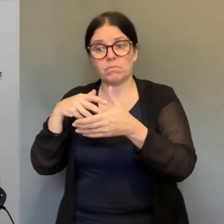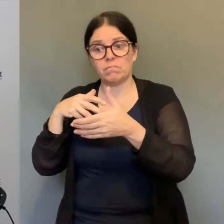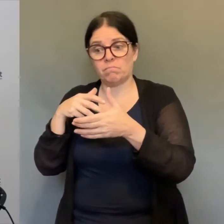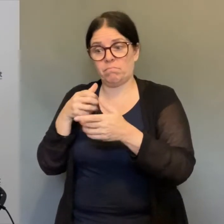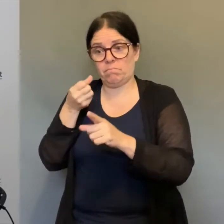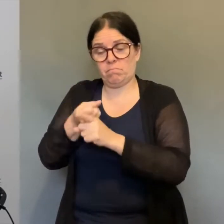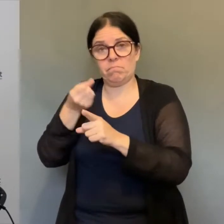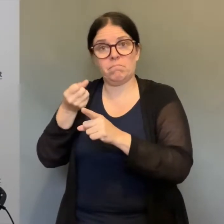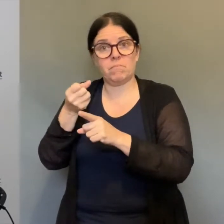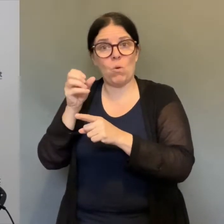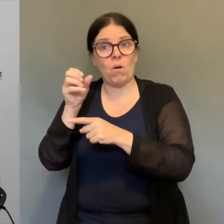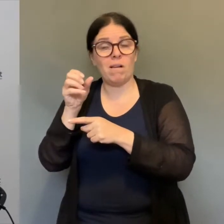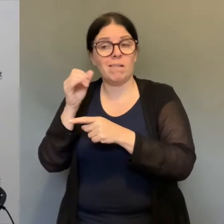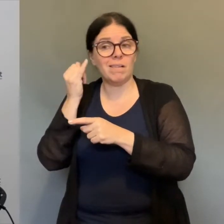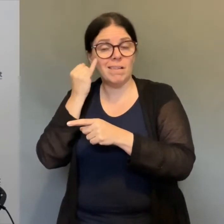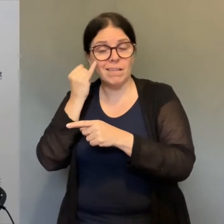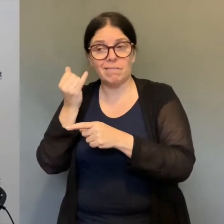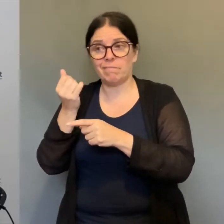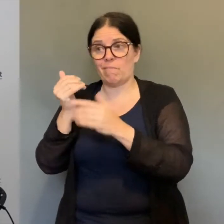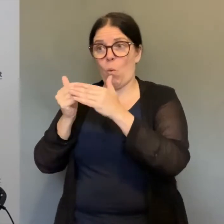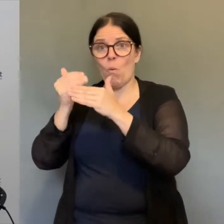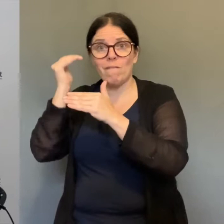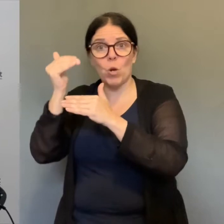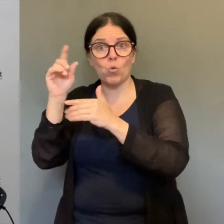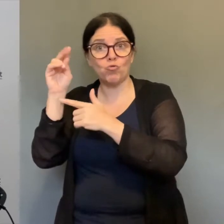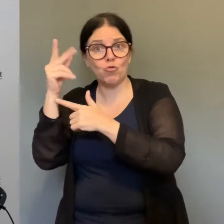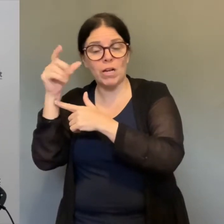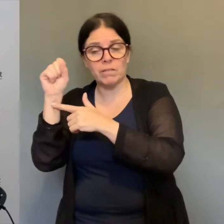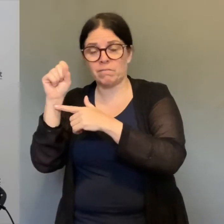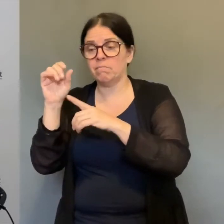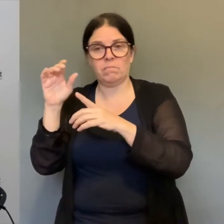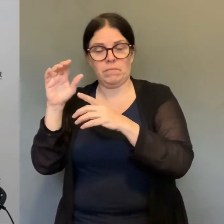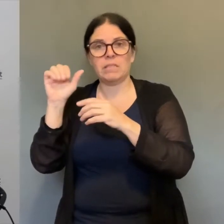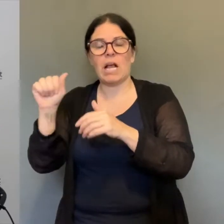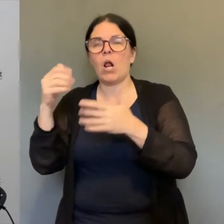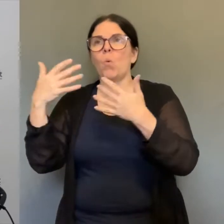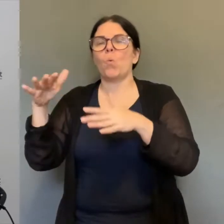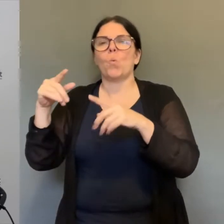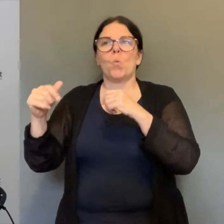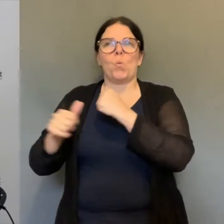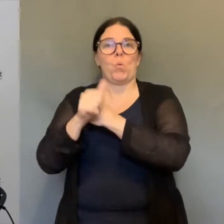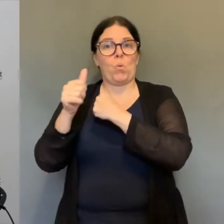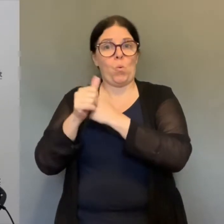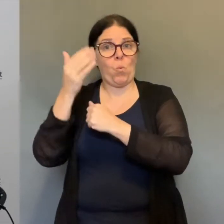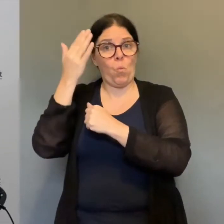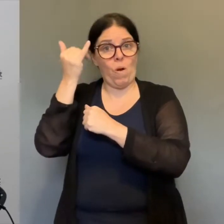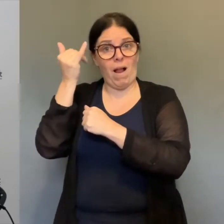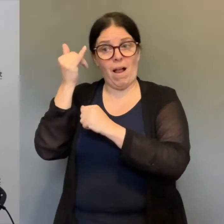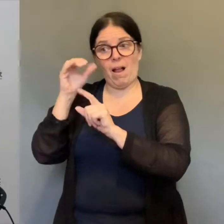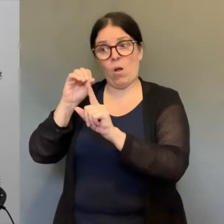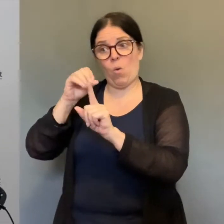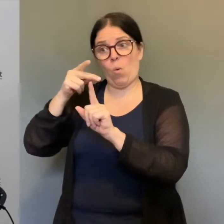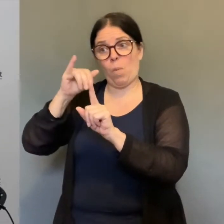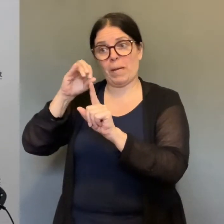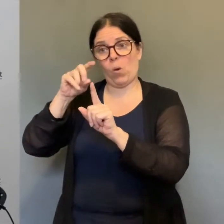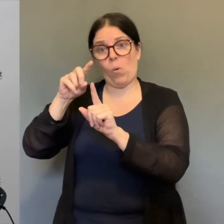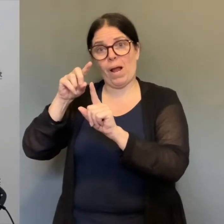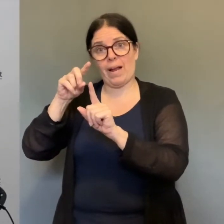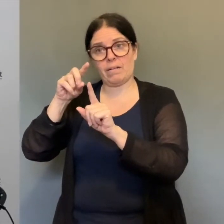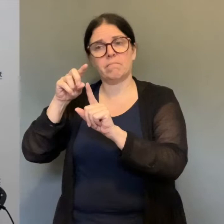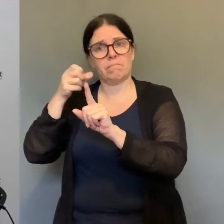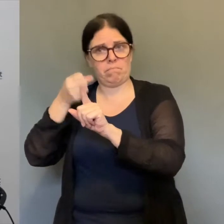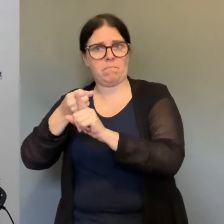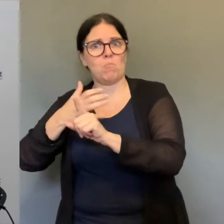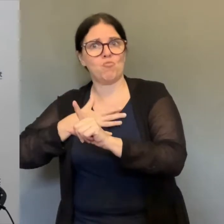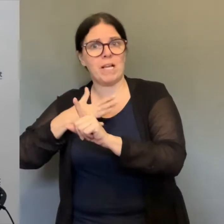looking for anxiety and depression can resort to using drugs and can develop dependence due to it. In